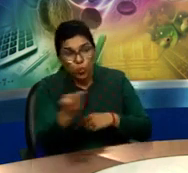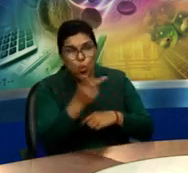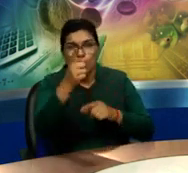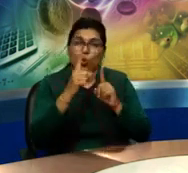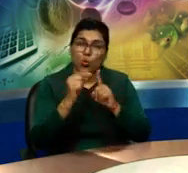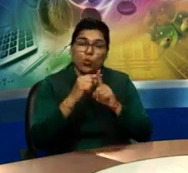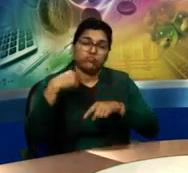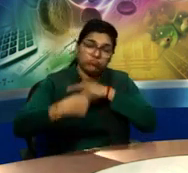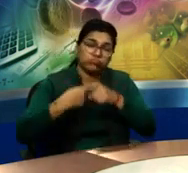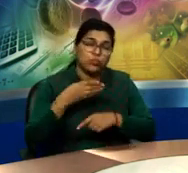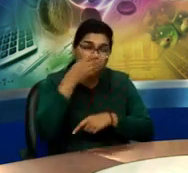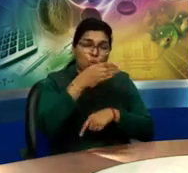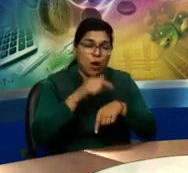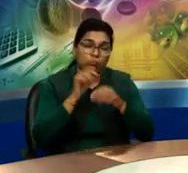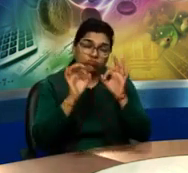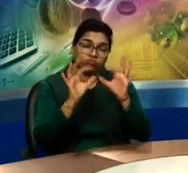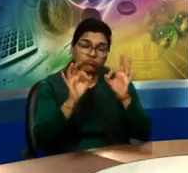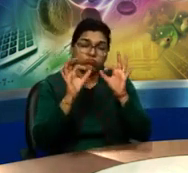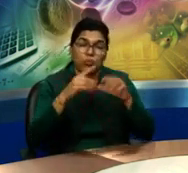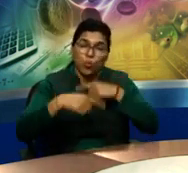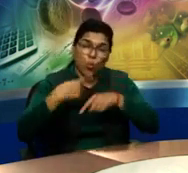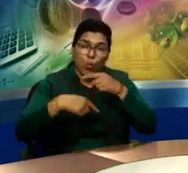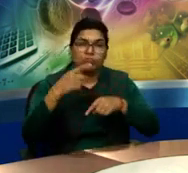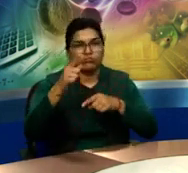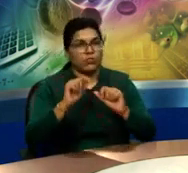The first is we have to be regular and punctual at work and at home.